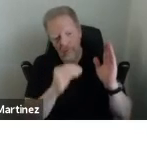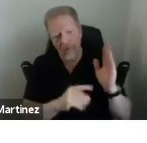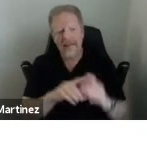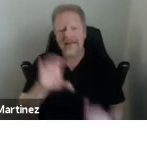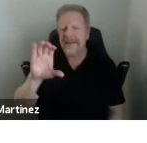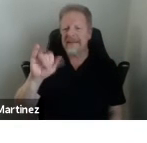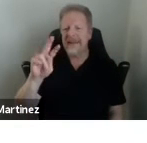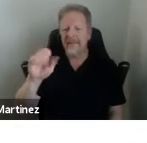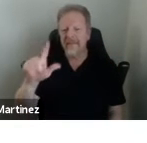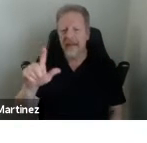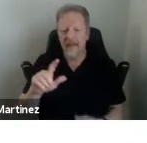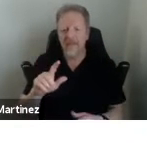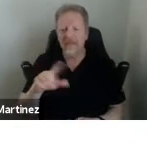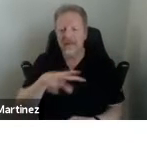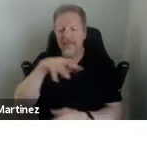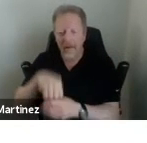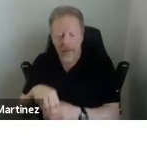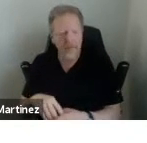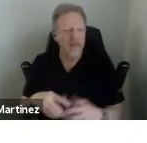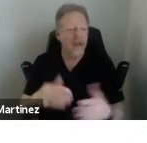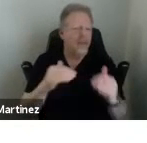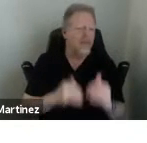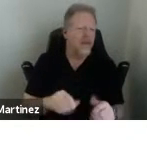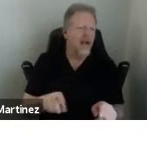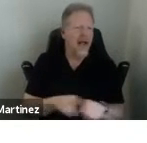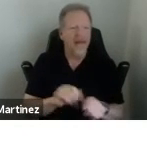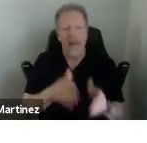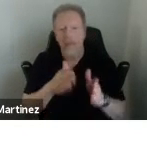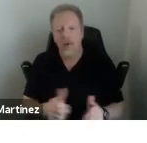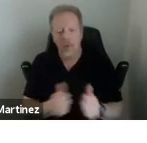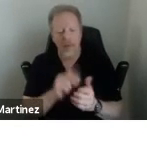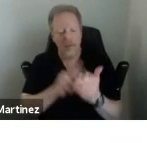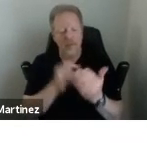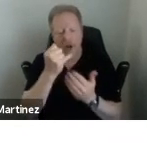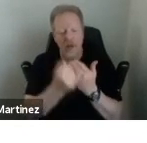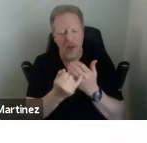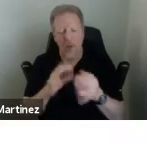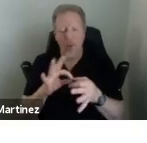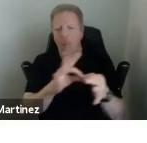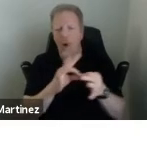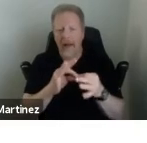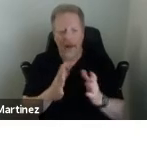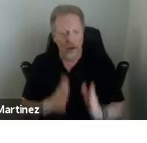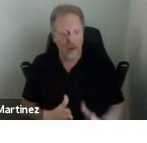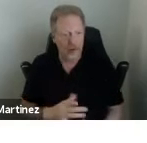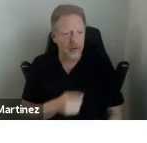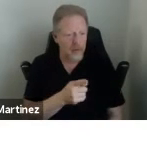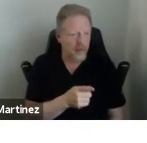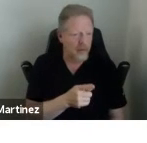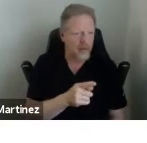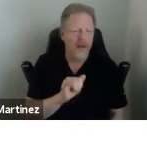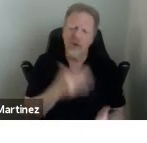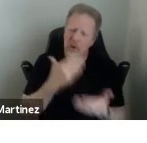engagement. And as this person with a project coordinator, that's some